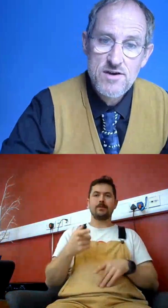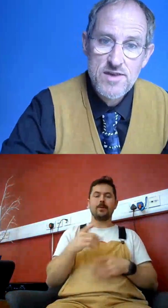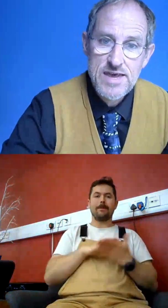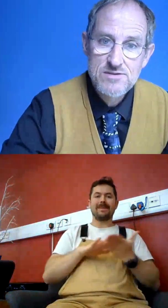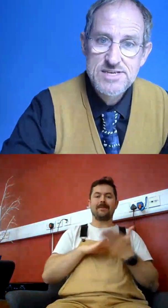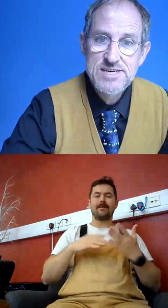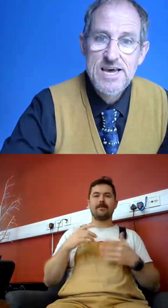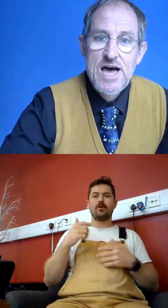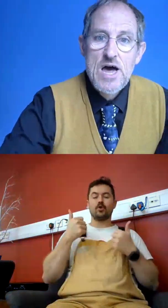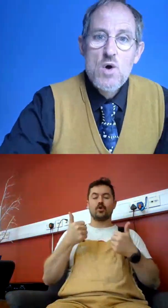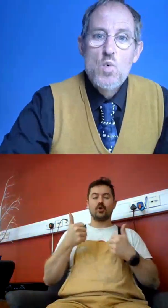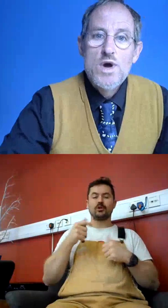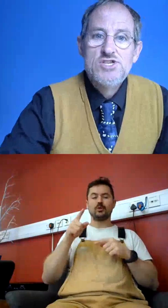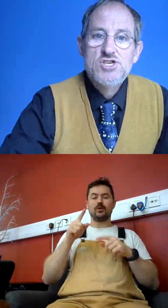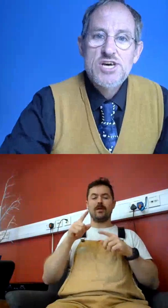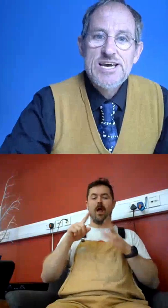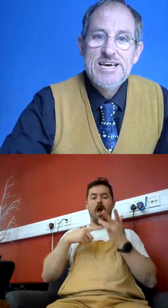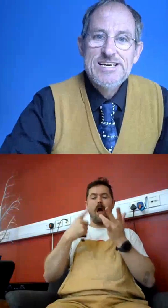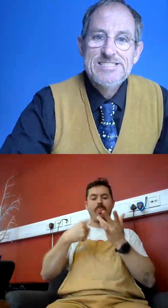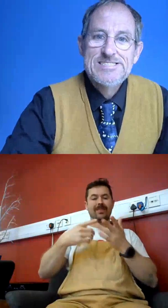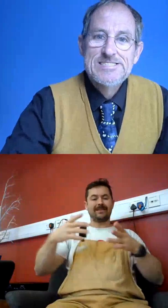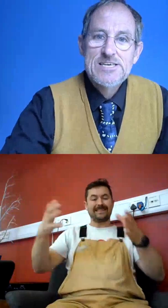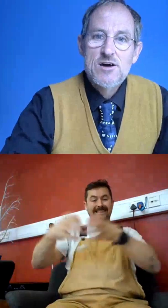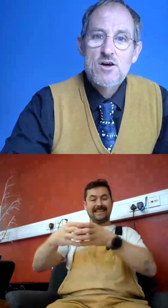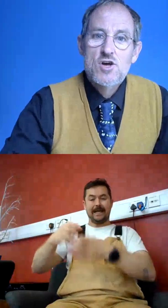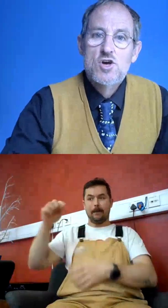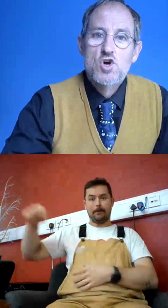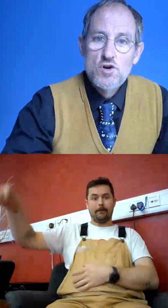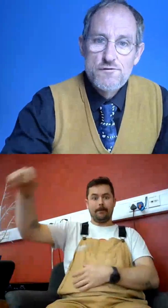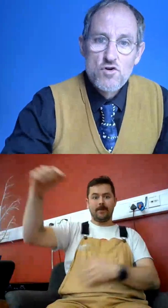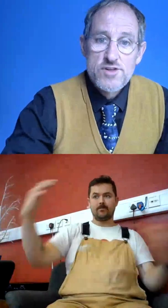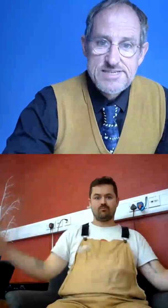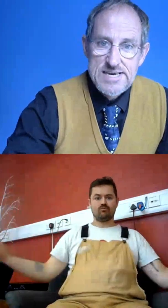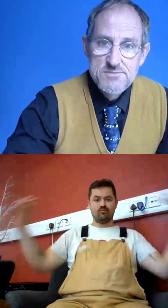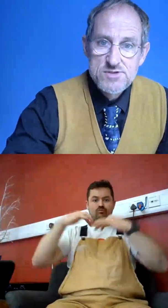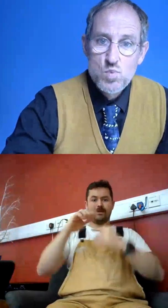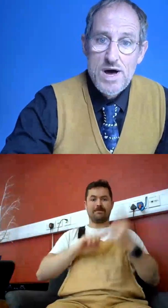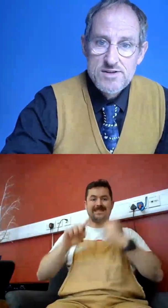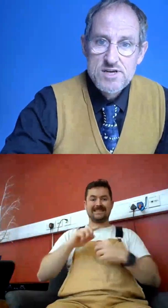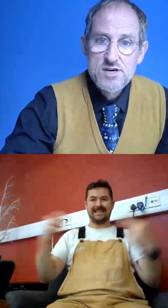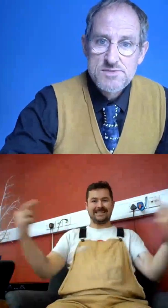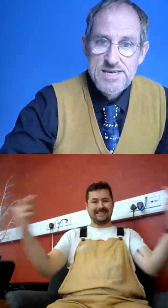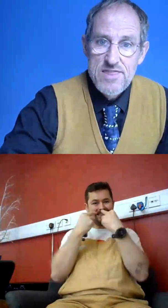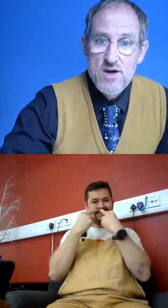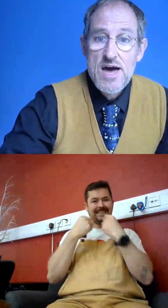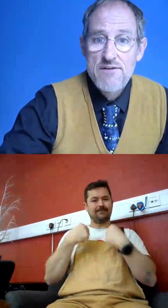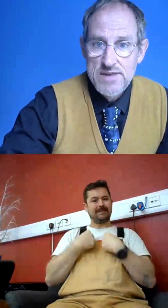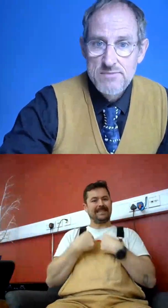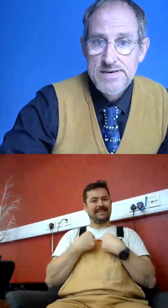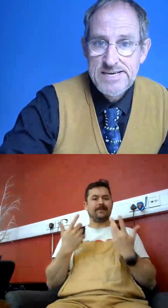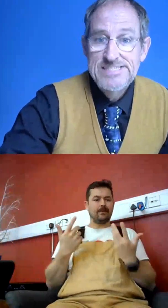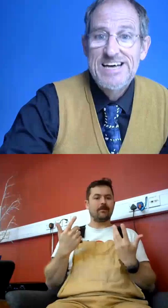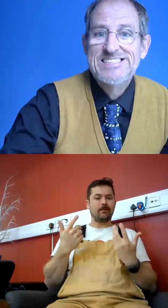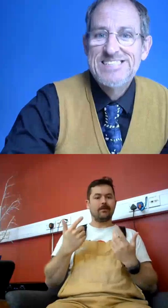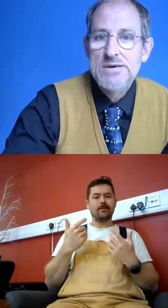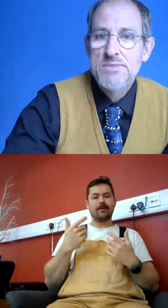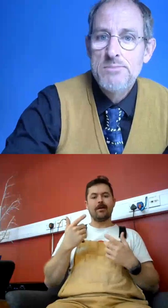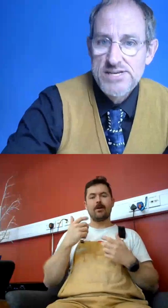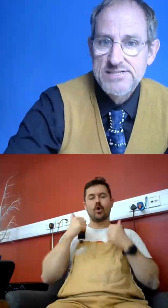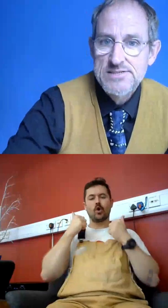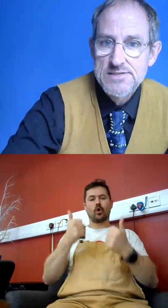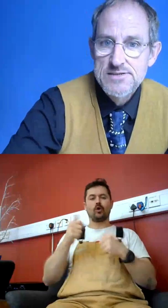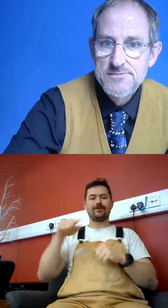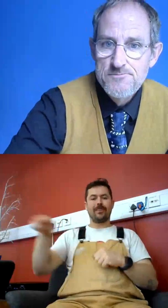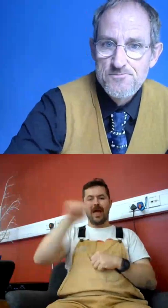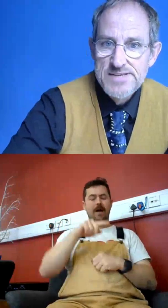the county, which is good for the teams as well to come together, having meetings and see